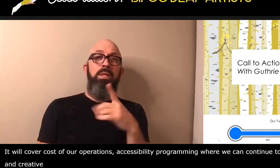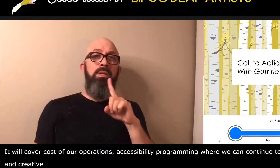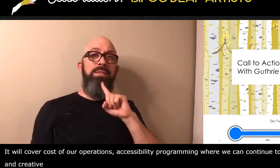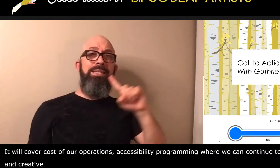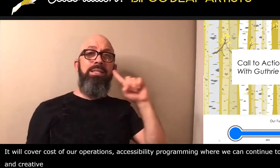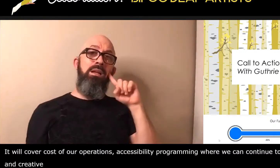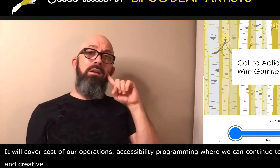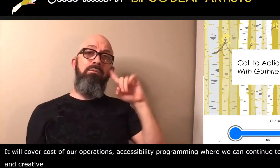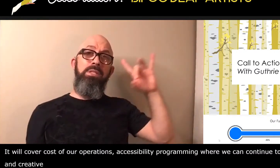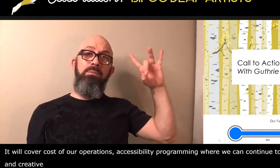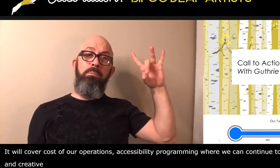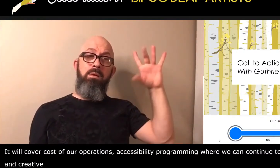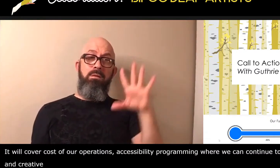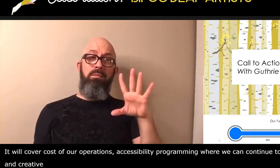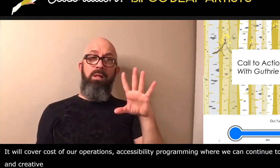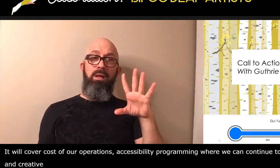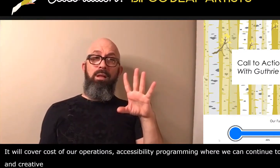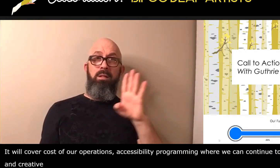inclusive for all.